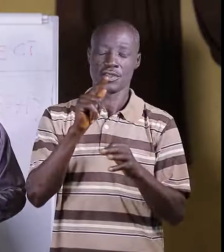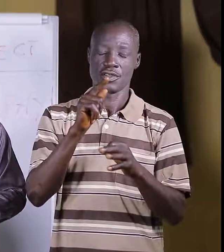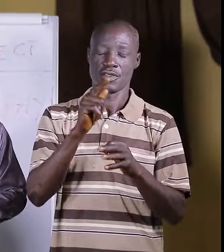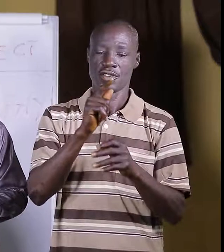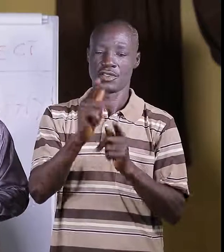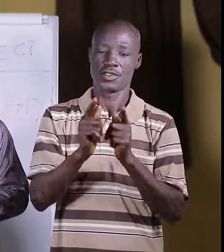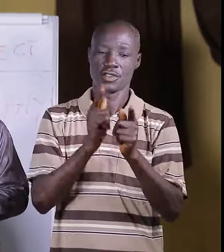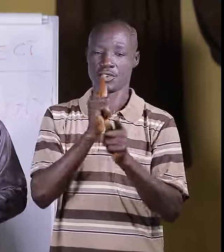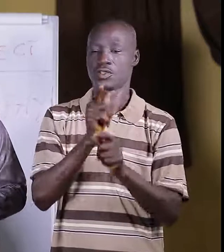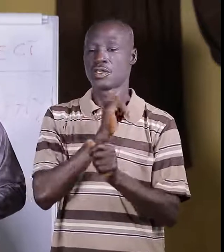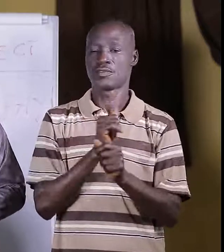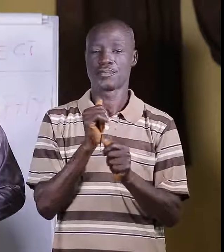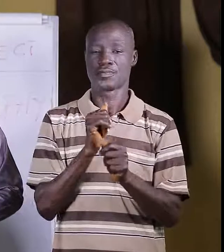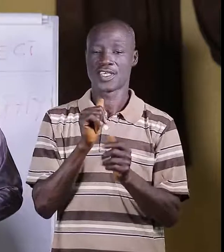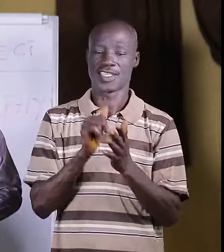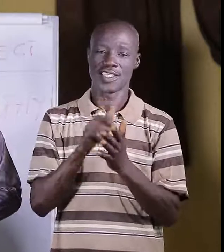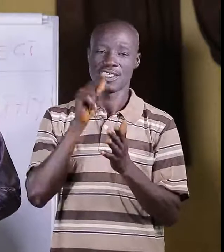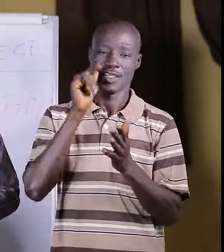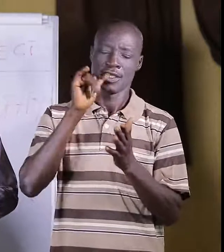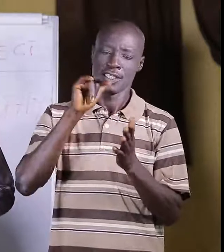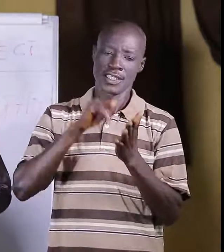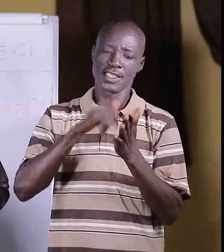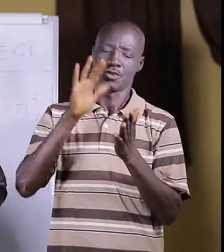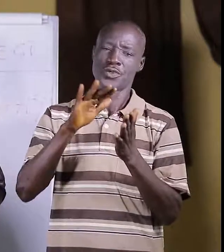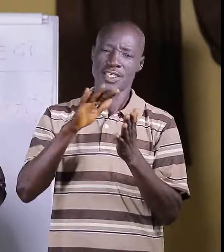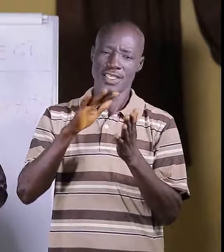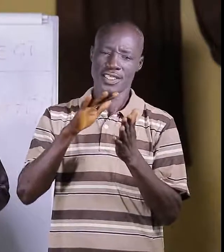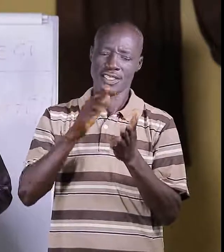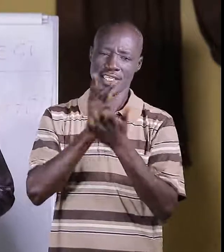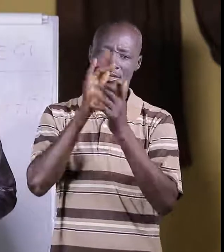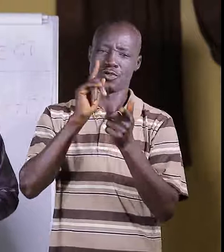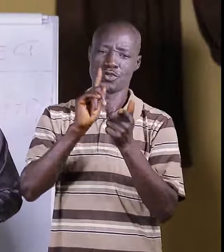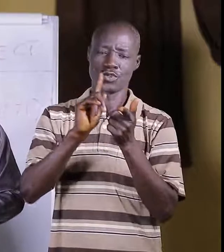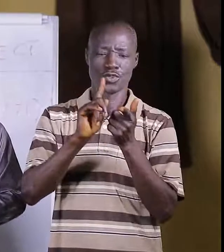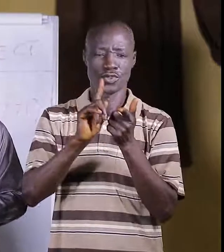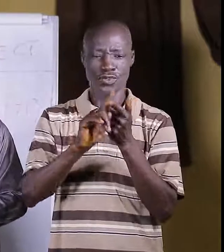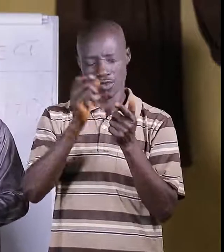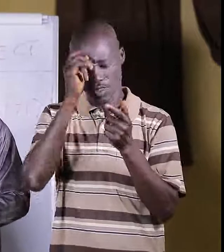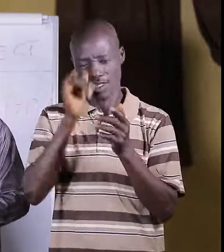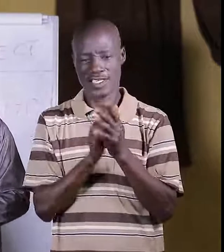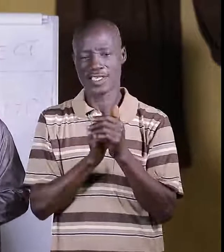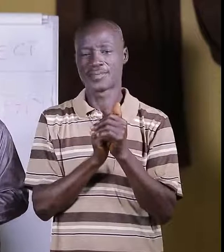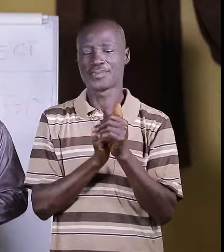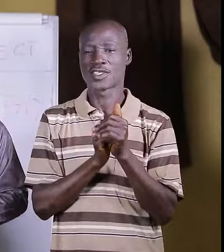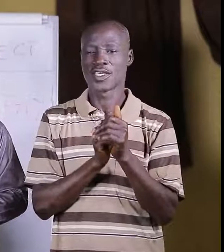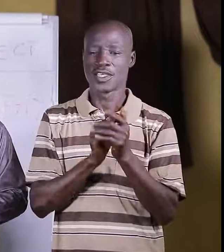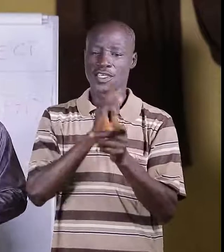of young geographers that look at geography as a difficult